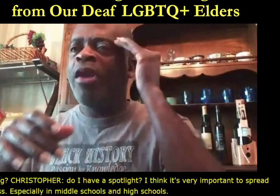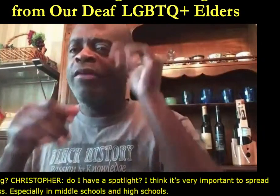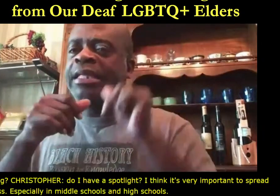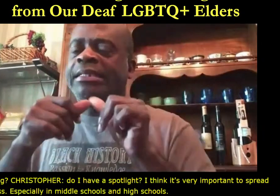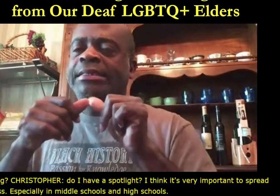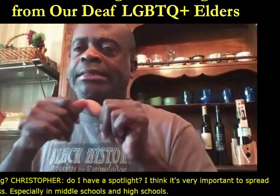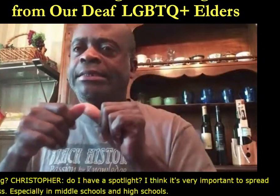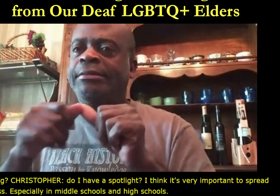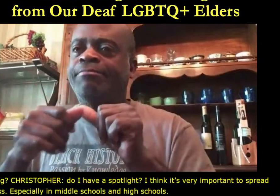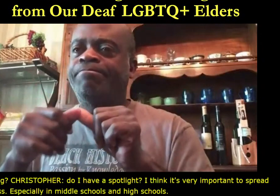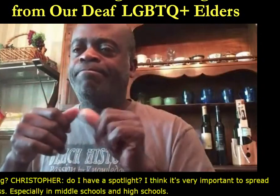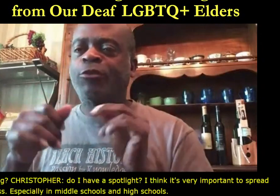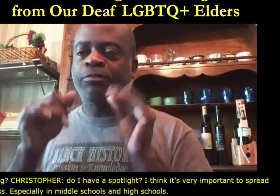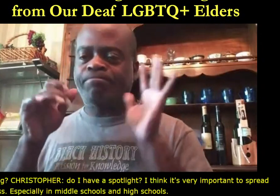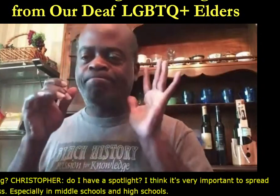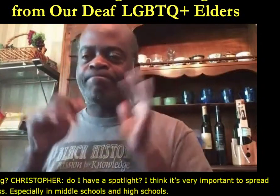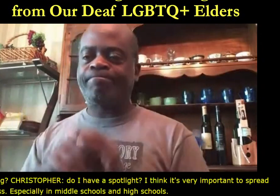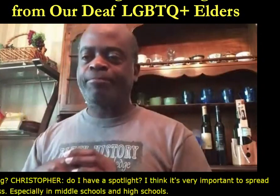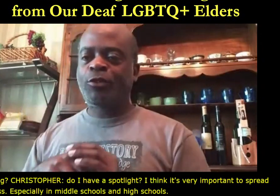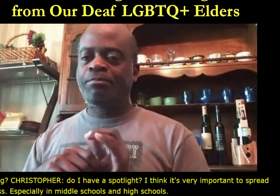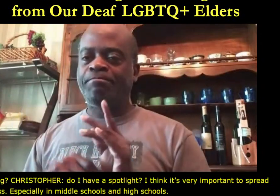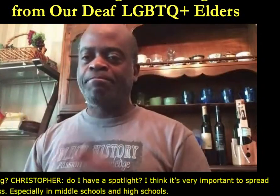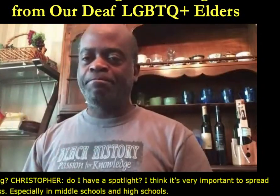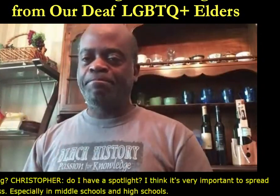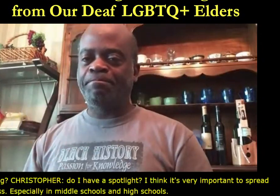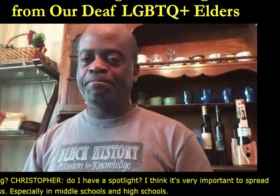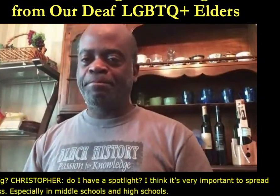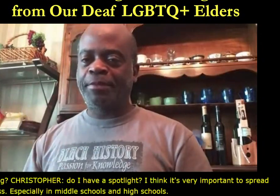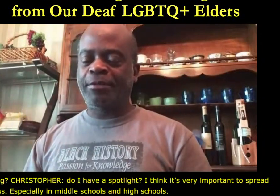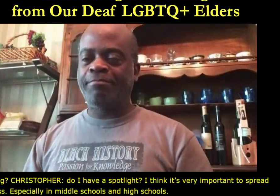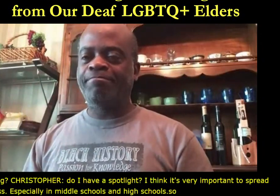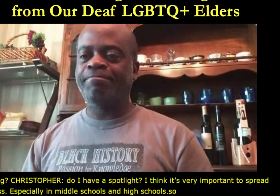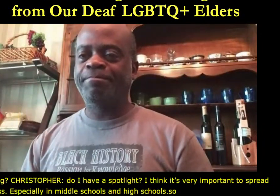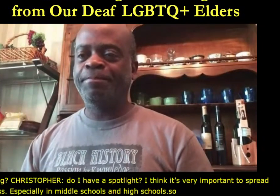as well to spread the awareness and stop the bullying that occurs